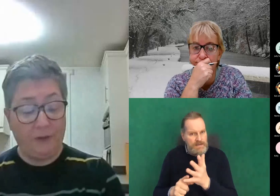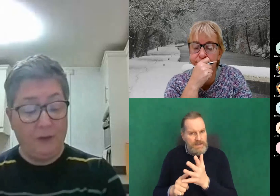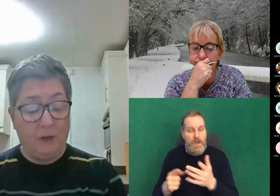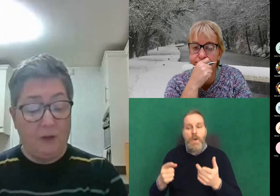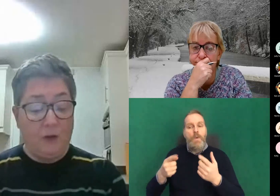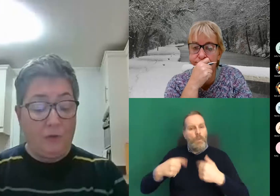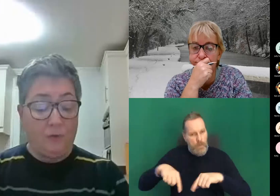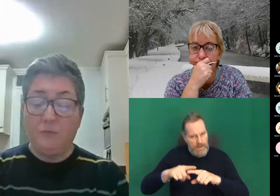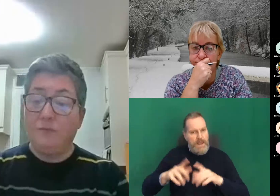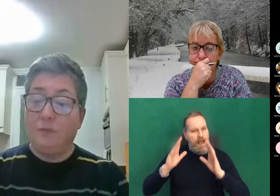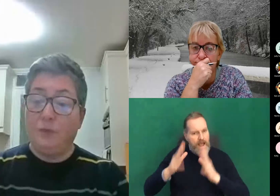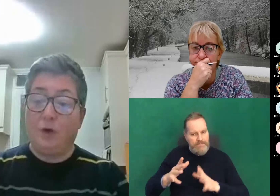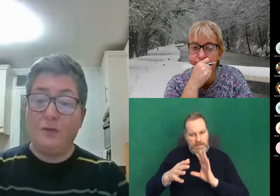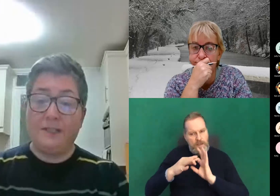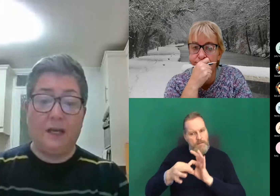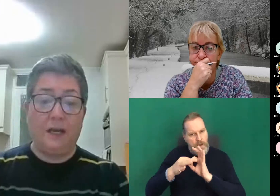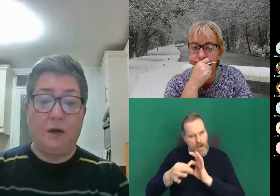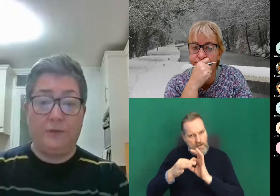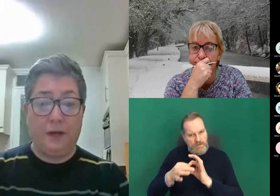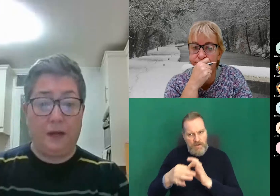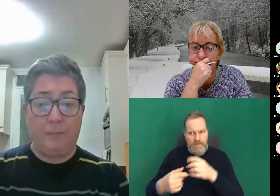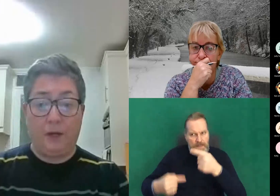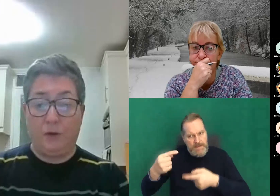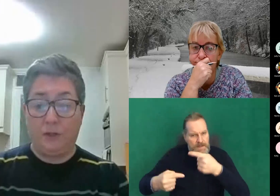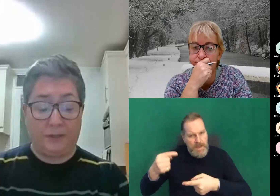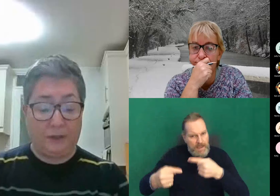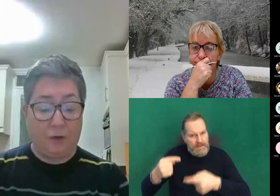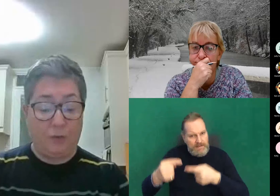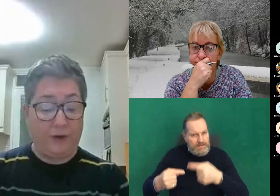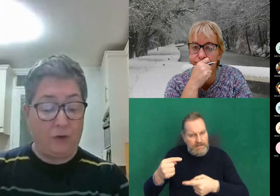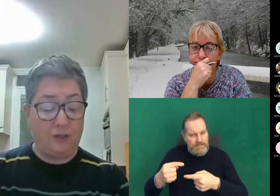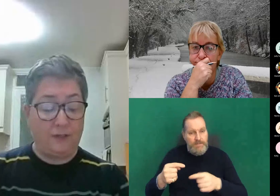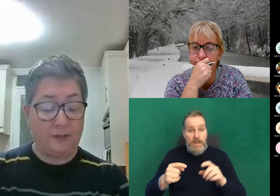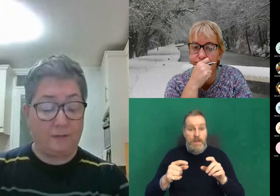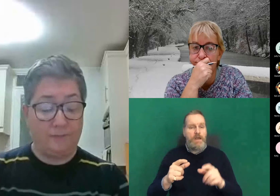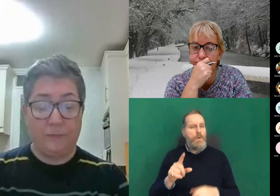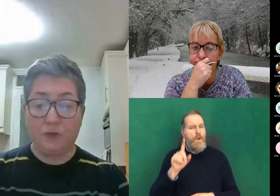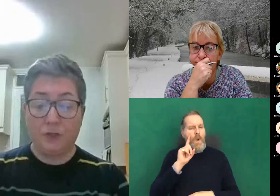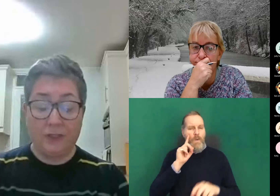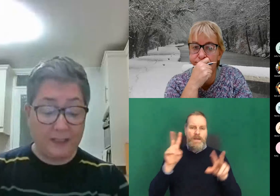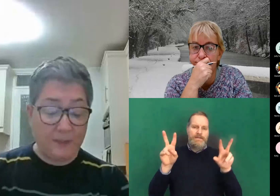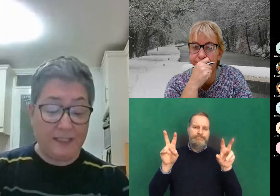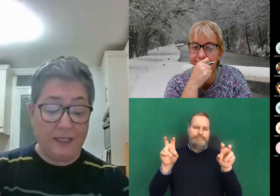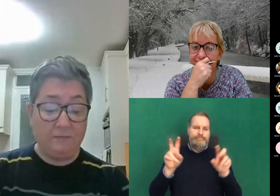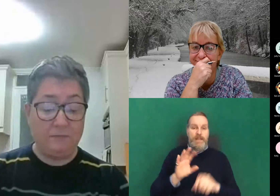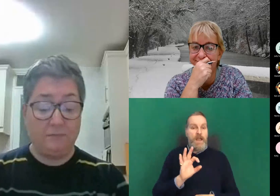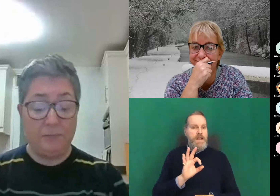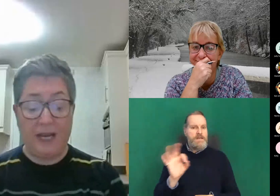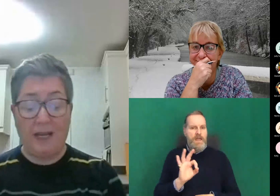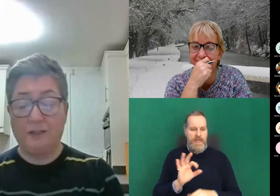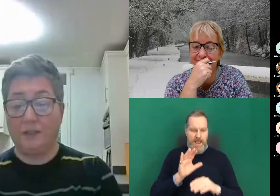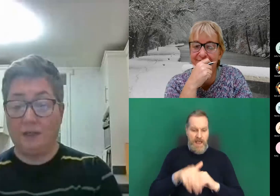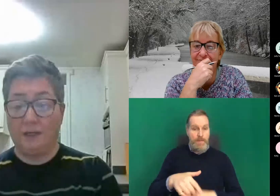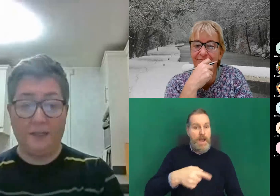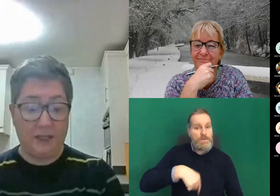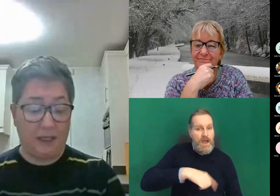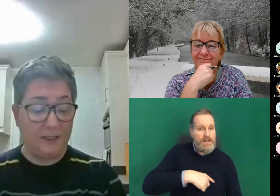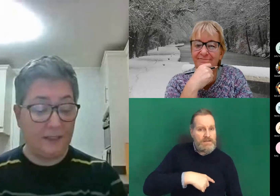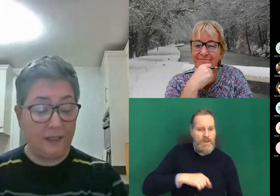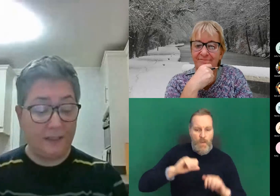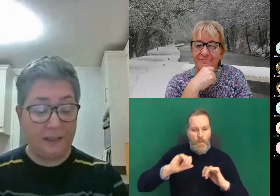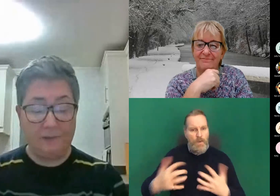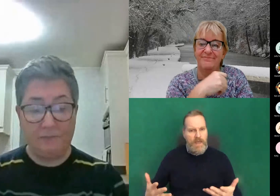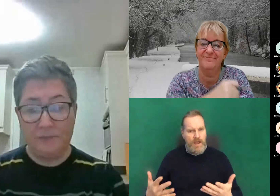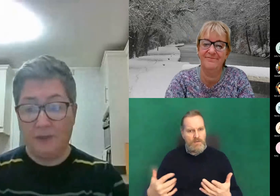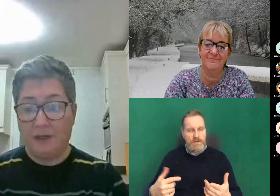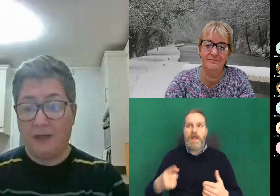that debate. We always say nothing about us without us, so let us be seen, be heard,